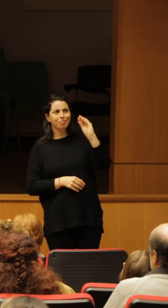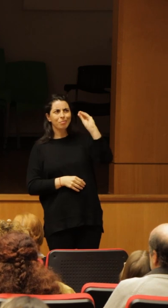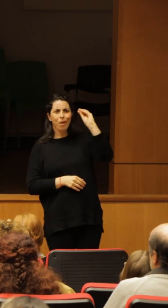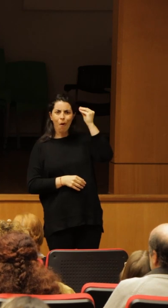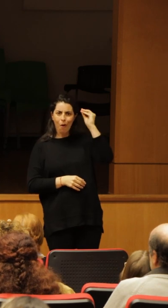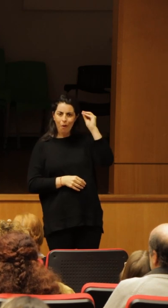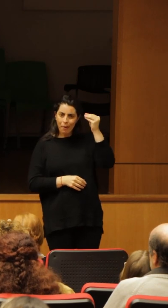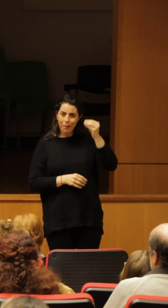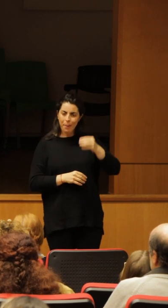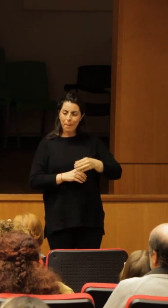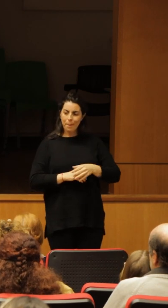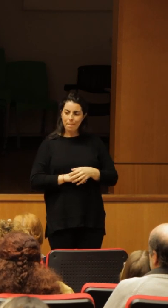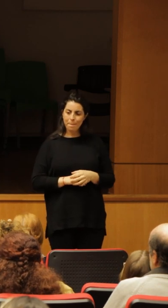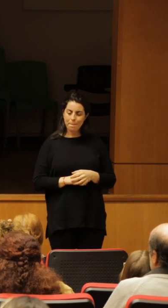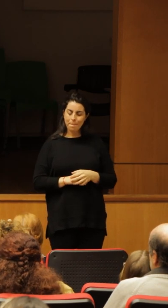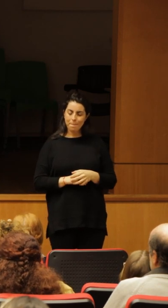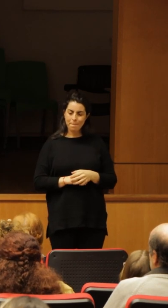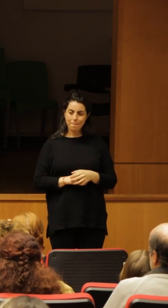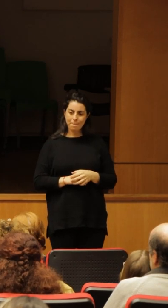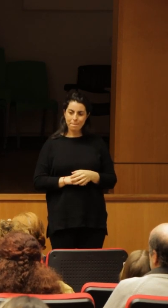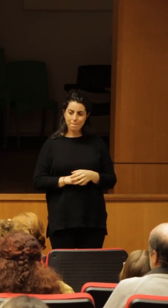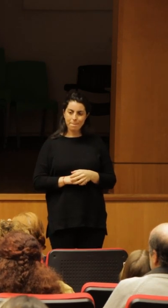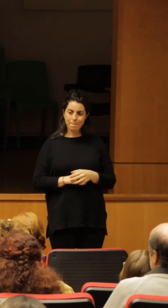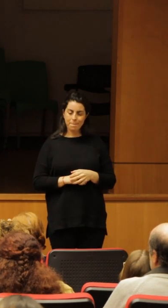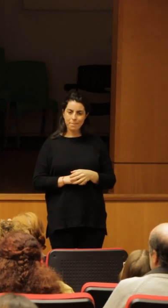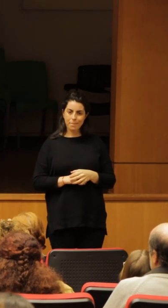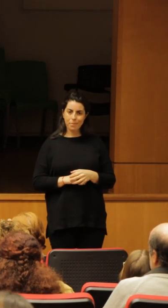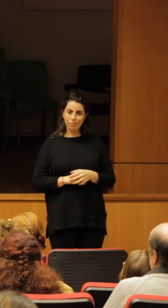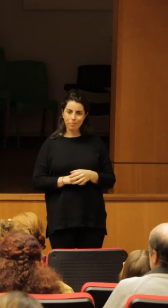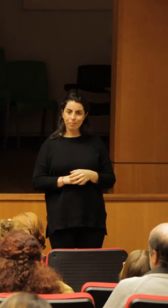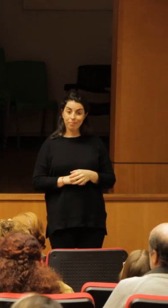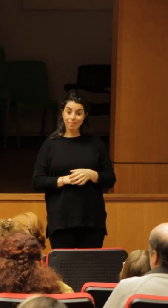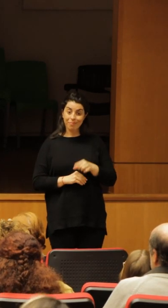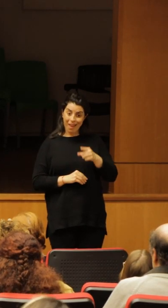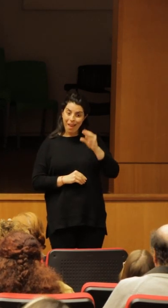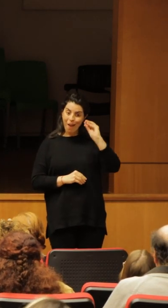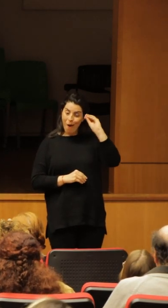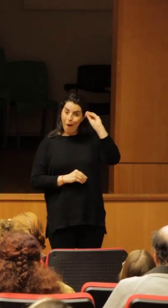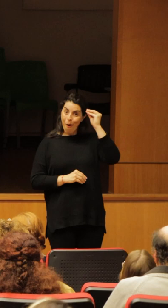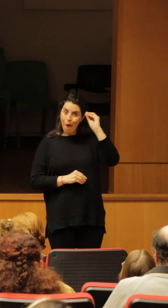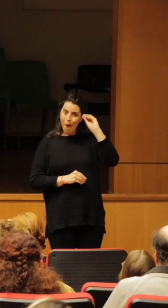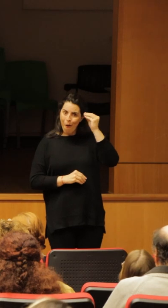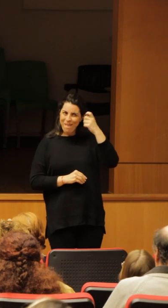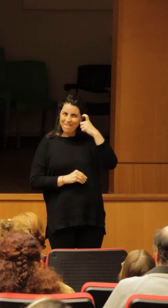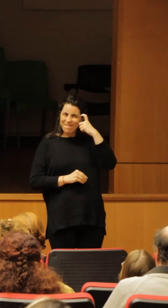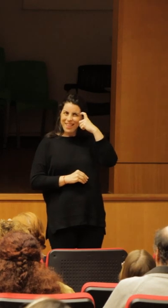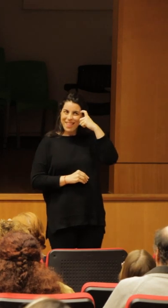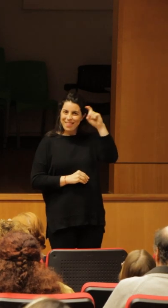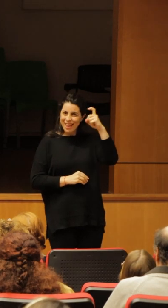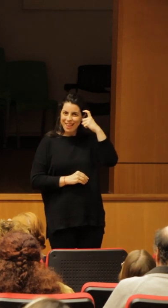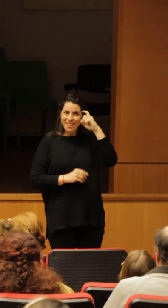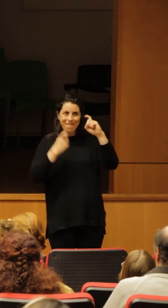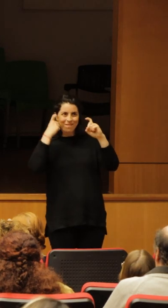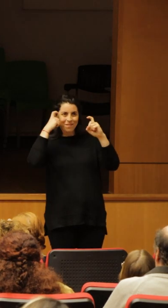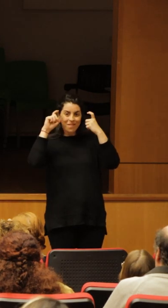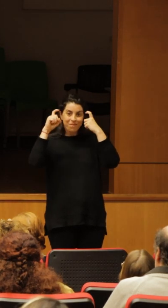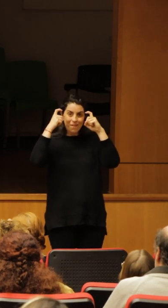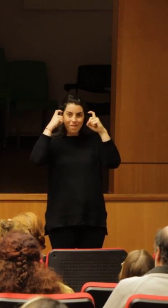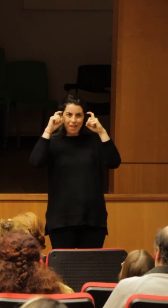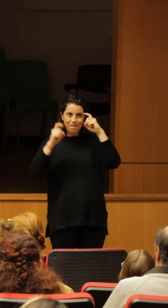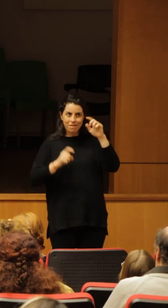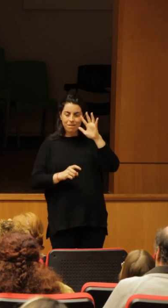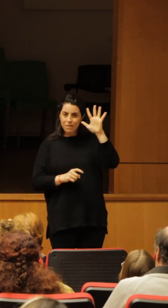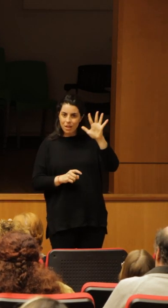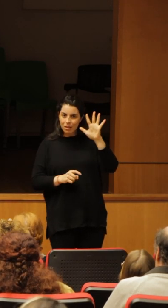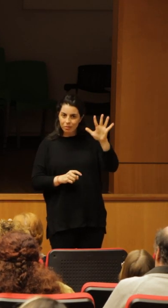He was madly in love, and he was very idealistic. Adler era joven e idealista. So, and